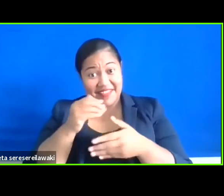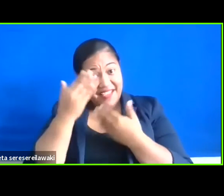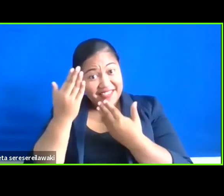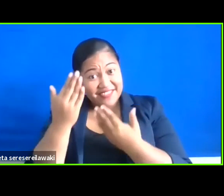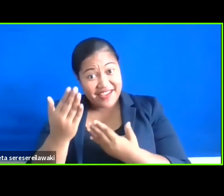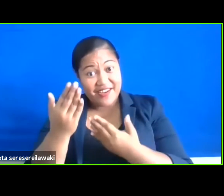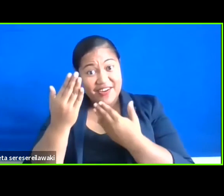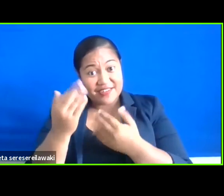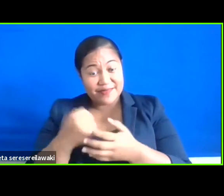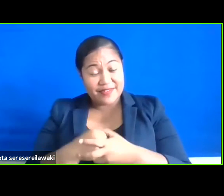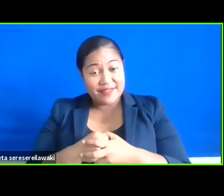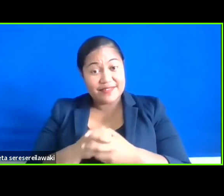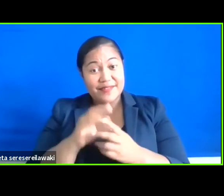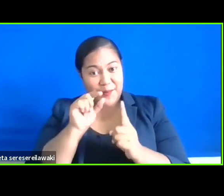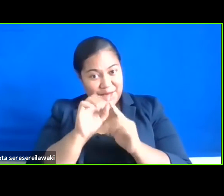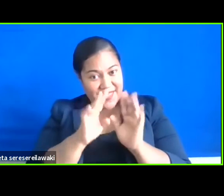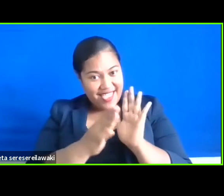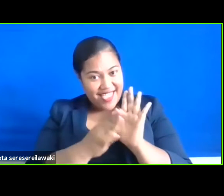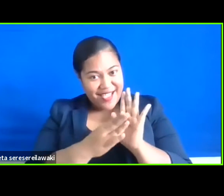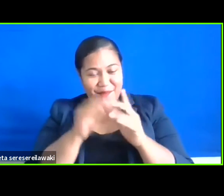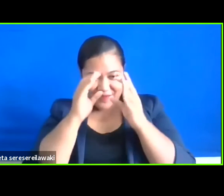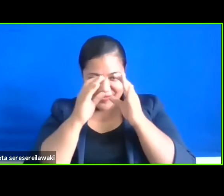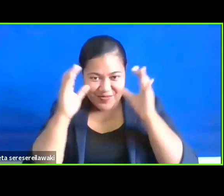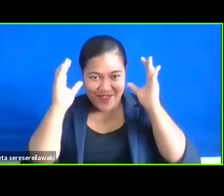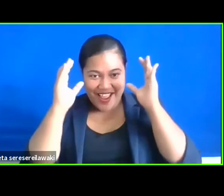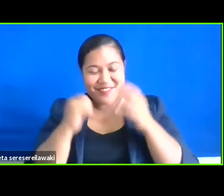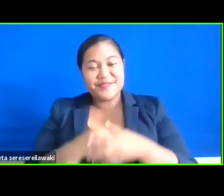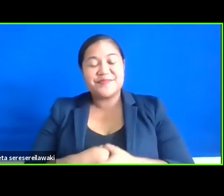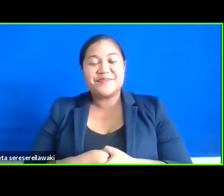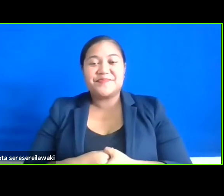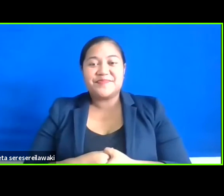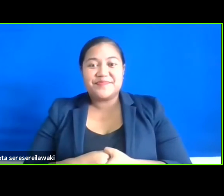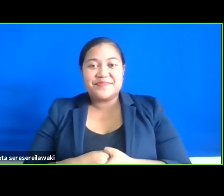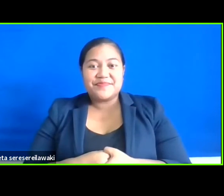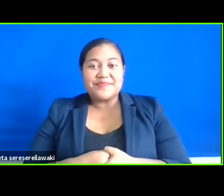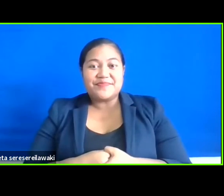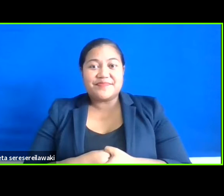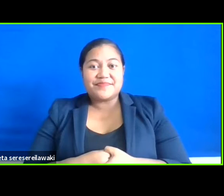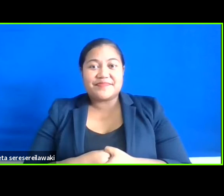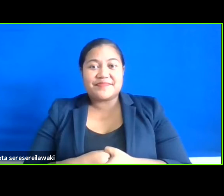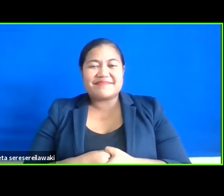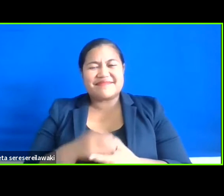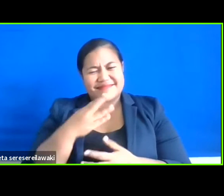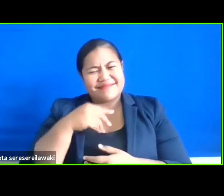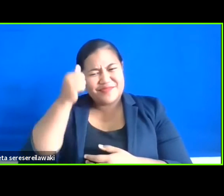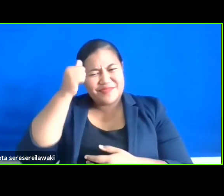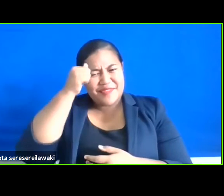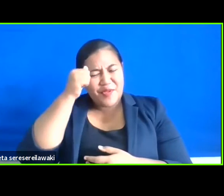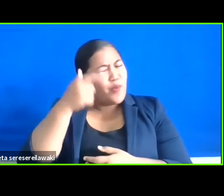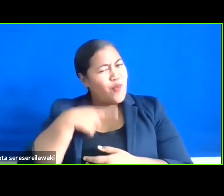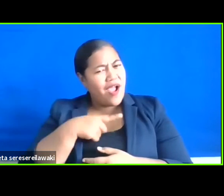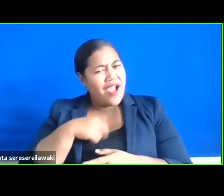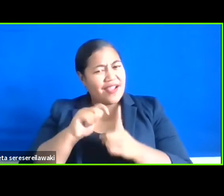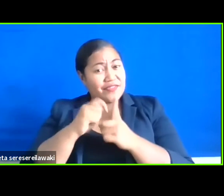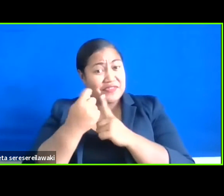Tuvalu. So we're very familiar with why traditional wisdom and practices are essential.